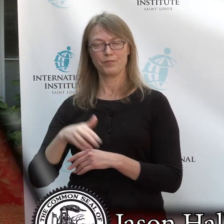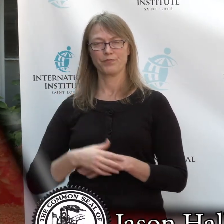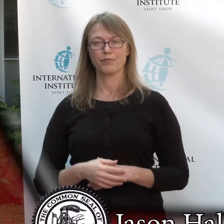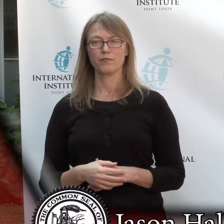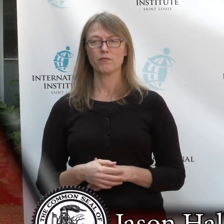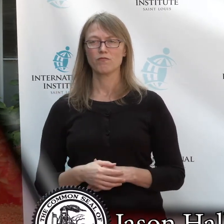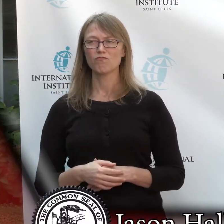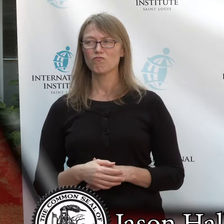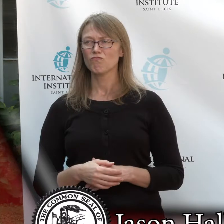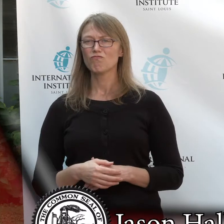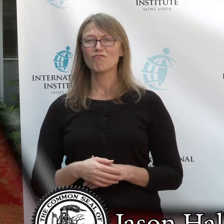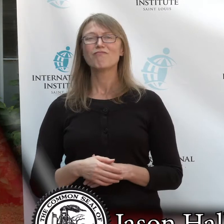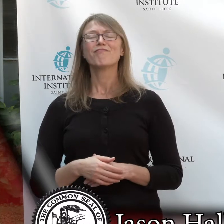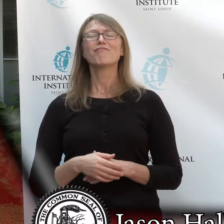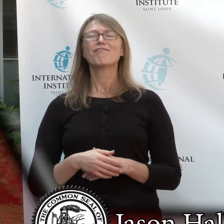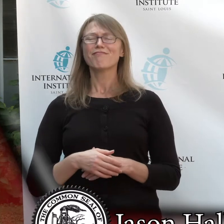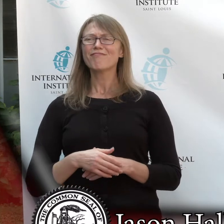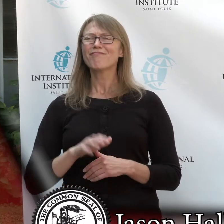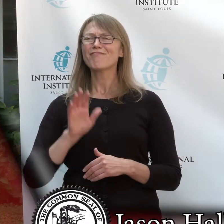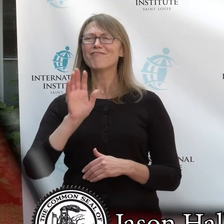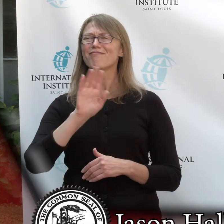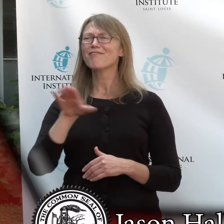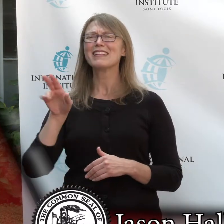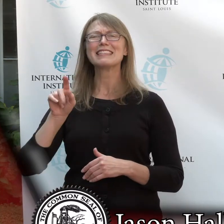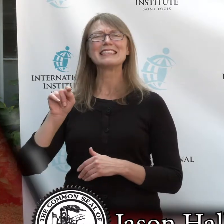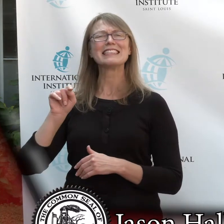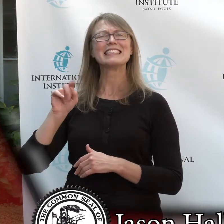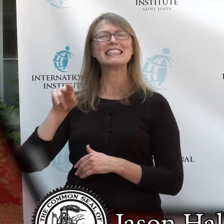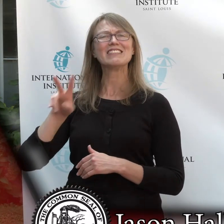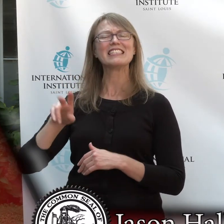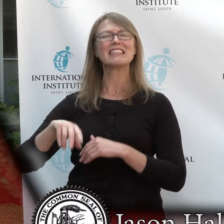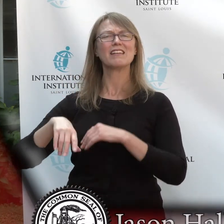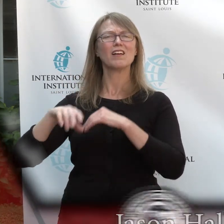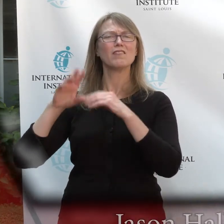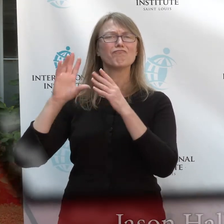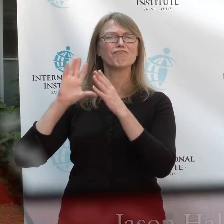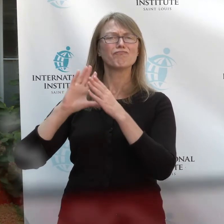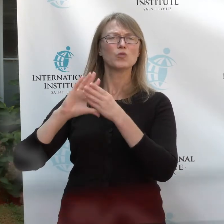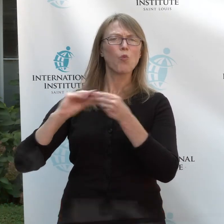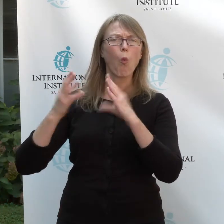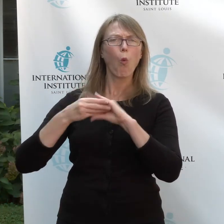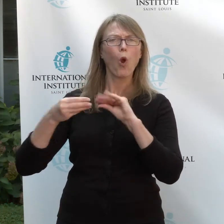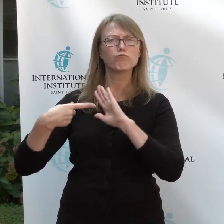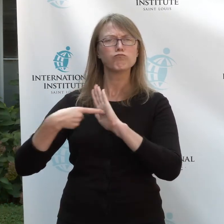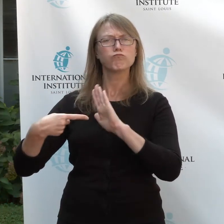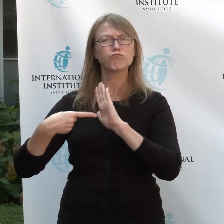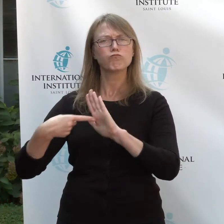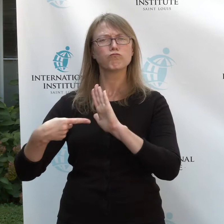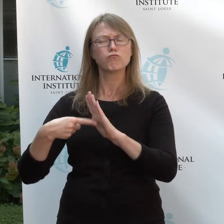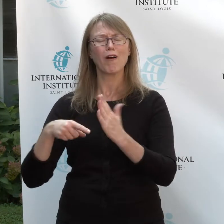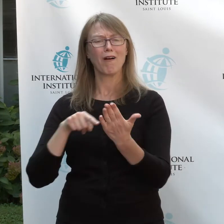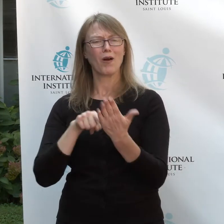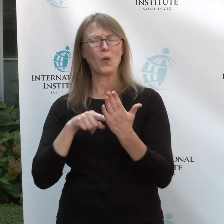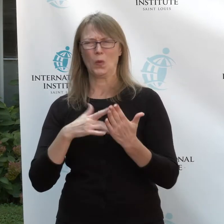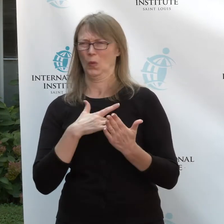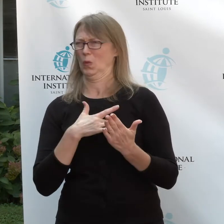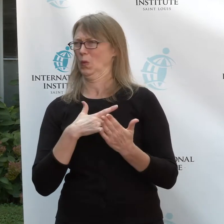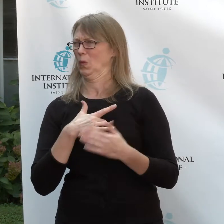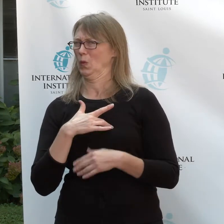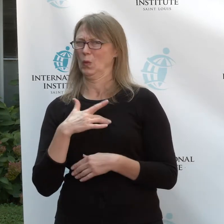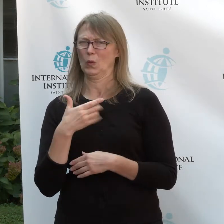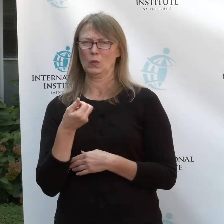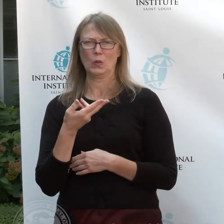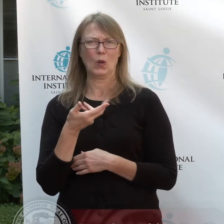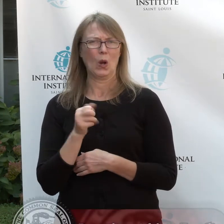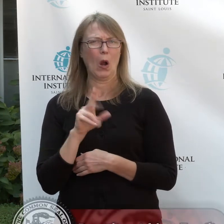TV around the globe right now, we see a humanitarian crisis in Afghanistan, and it is heartbreaking. And our first